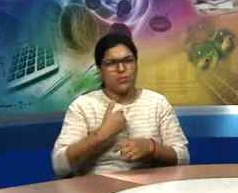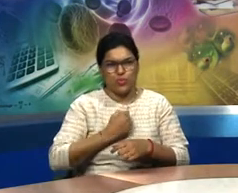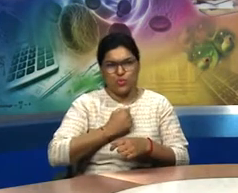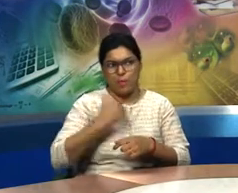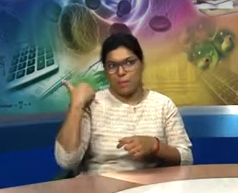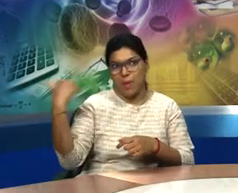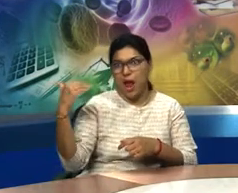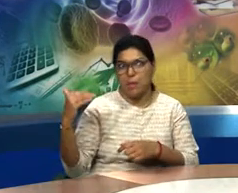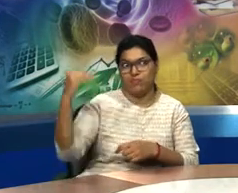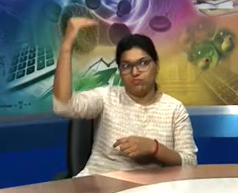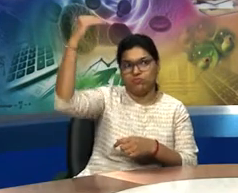they both